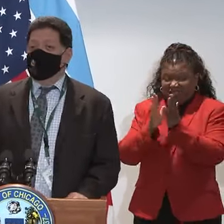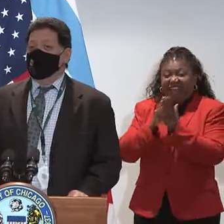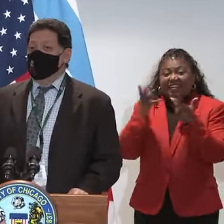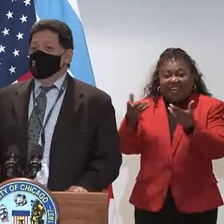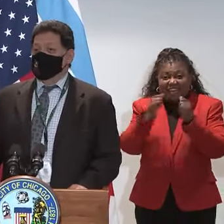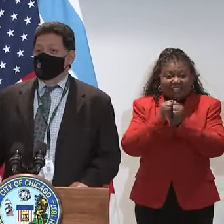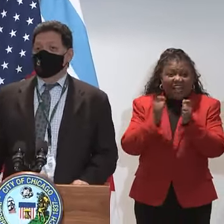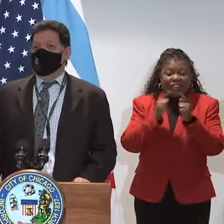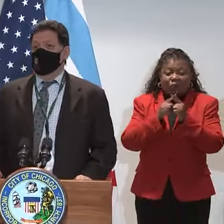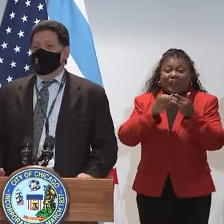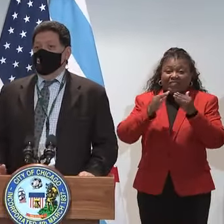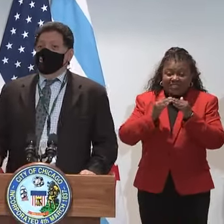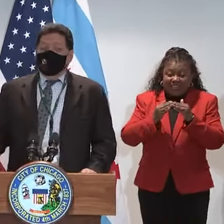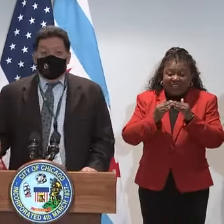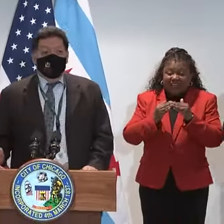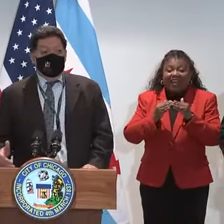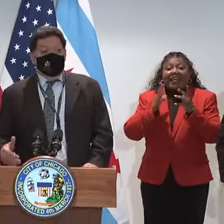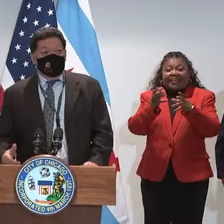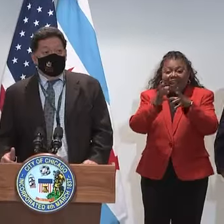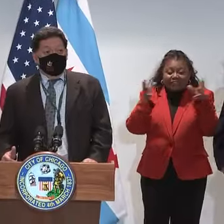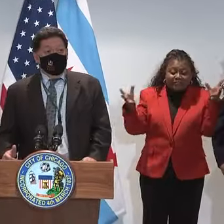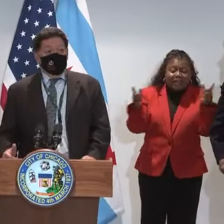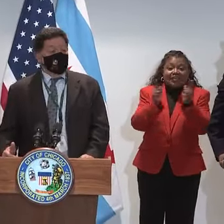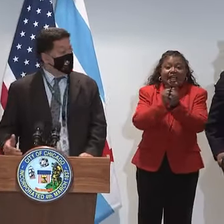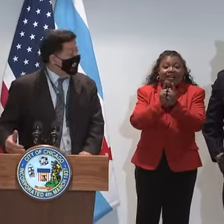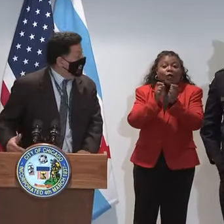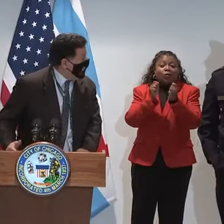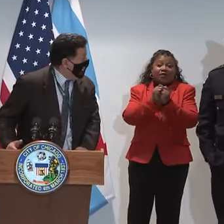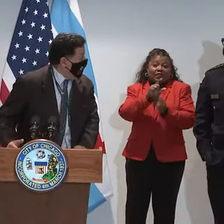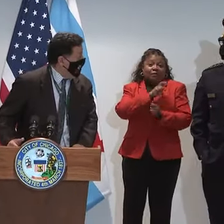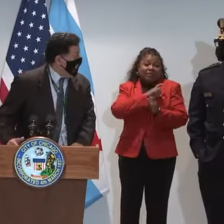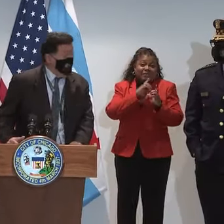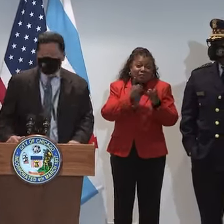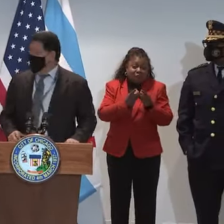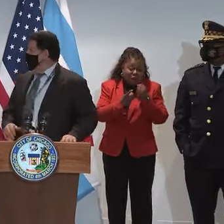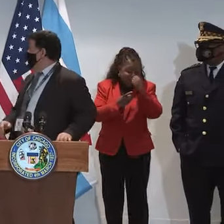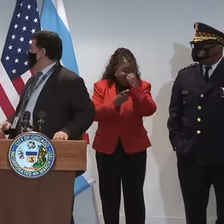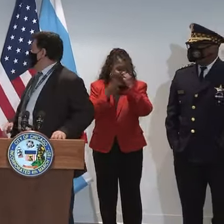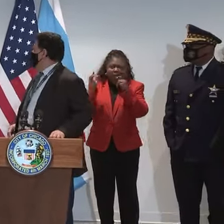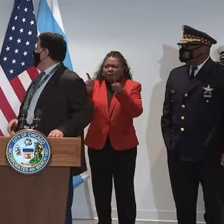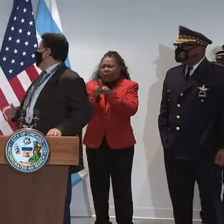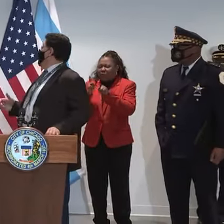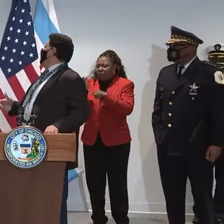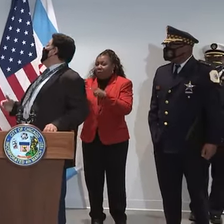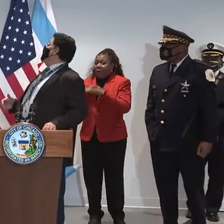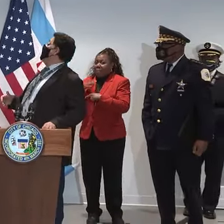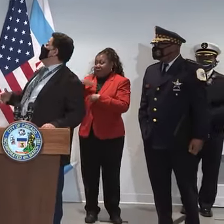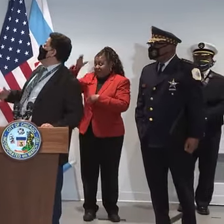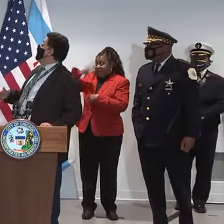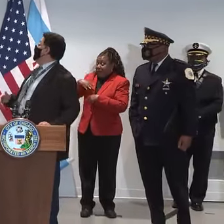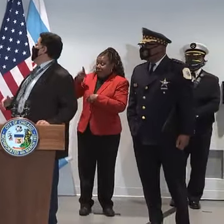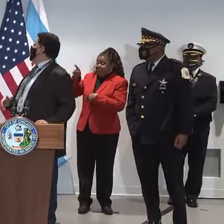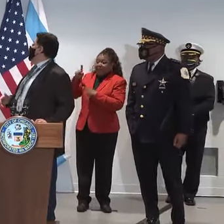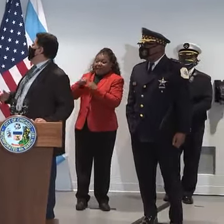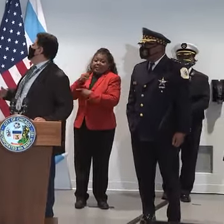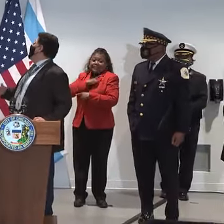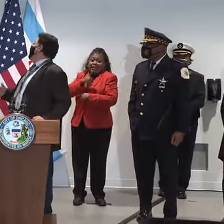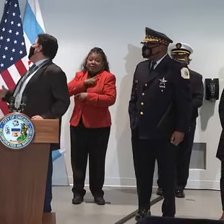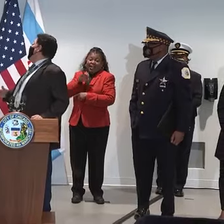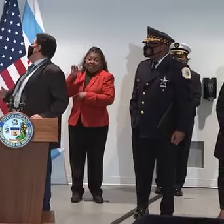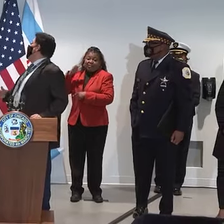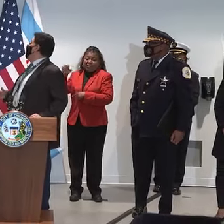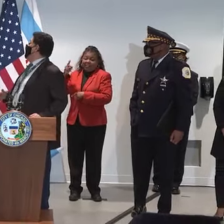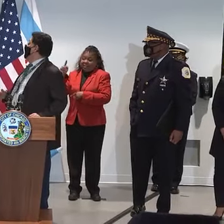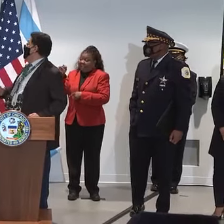getting together with the city, getting together with the police department. And by the way, my guys, Deputy